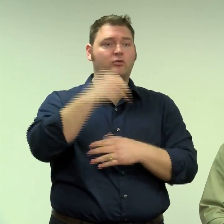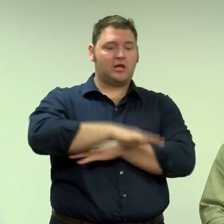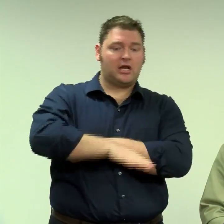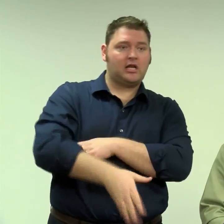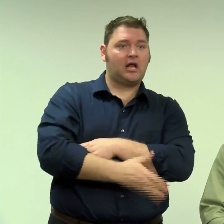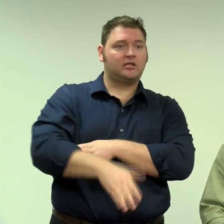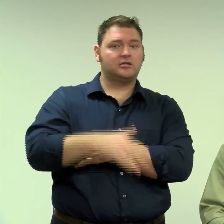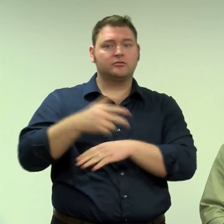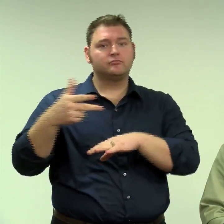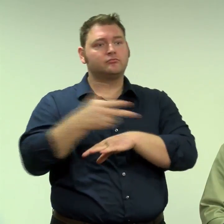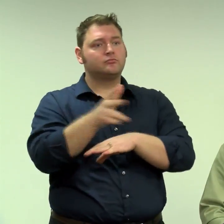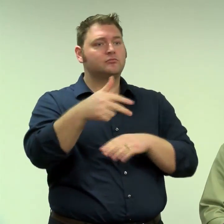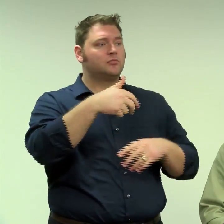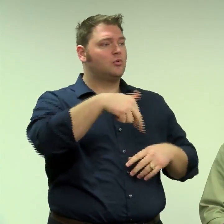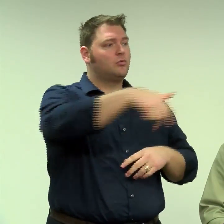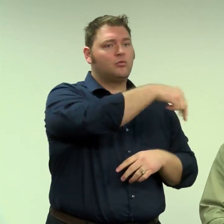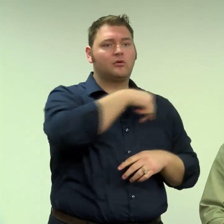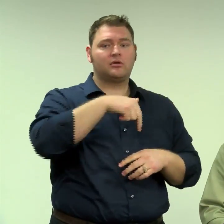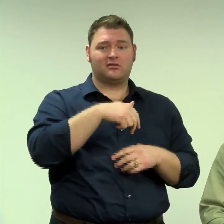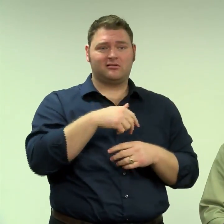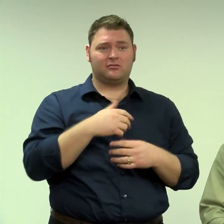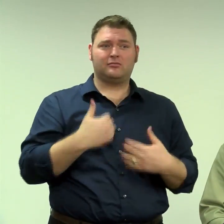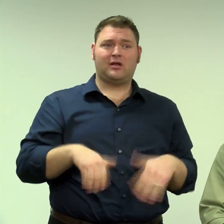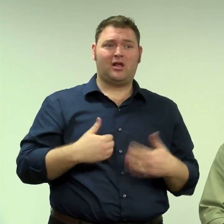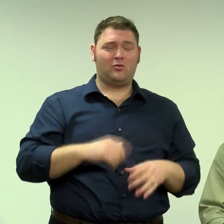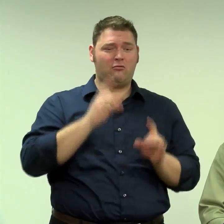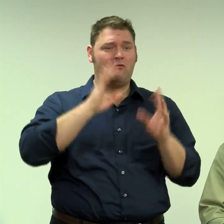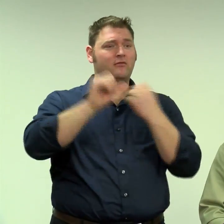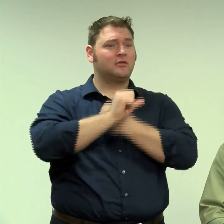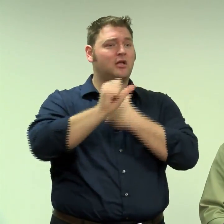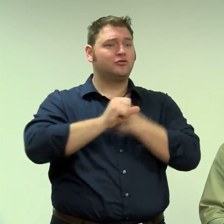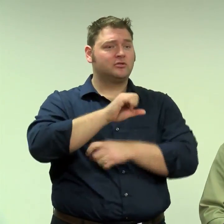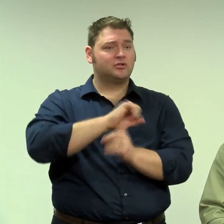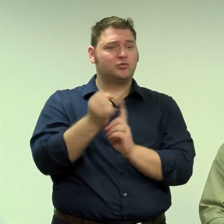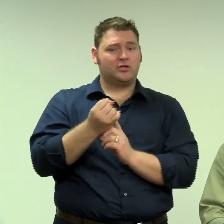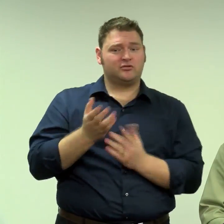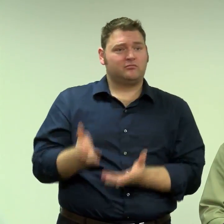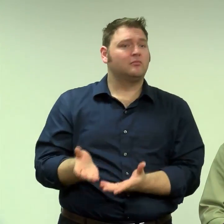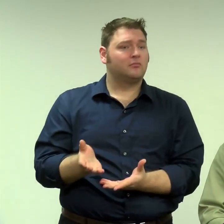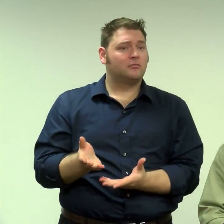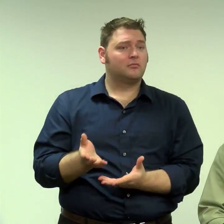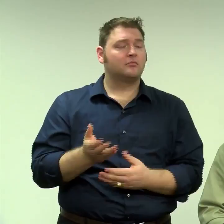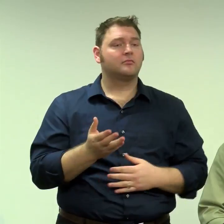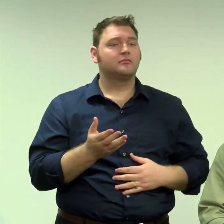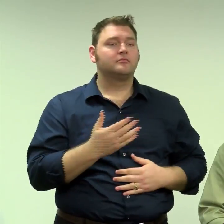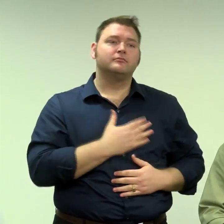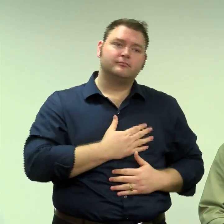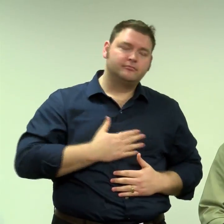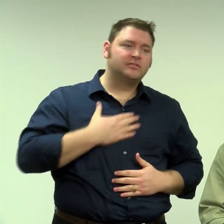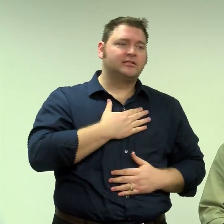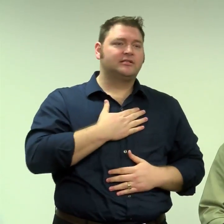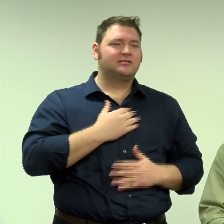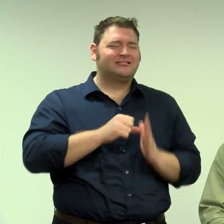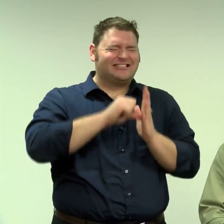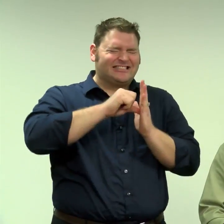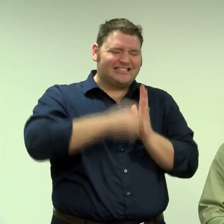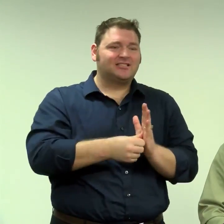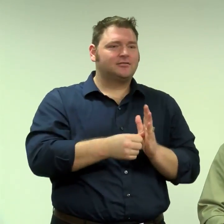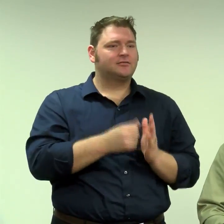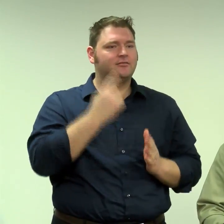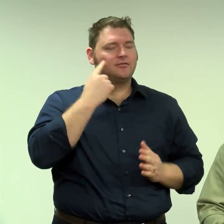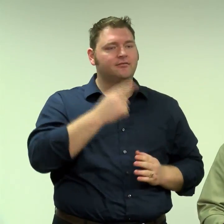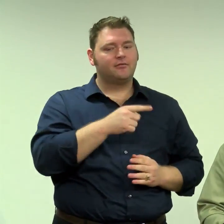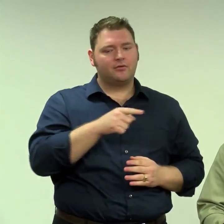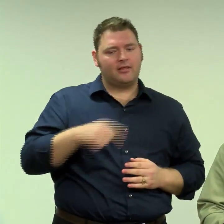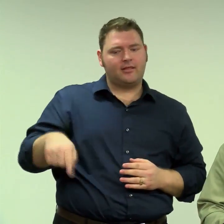night in very treacherous situations. And so I cannot say enough for them that are